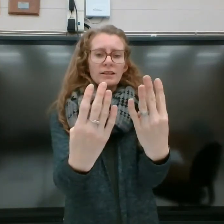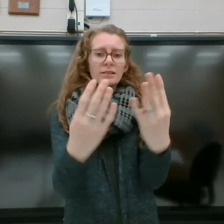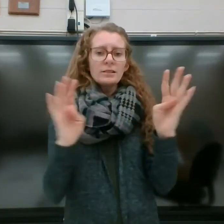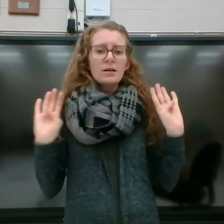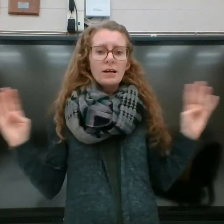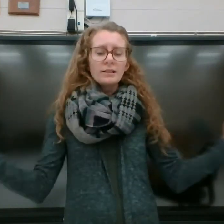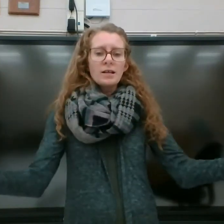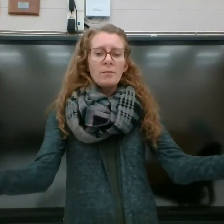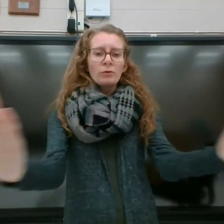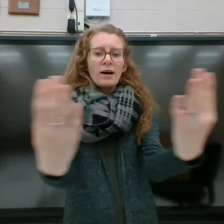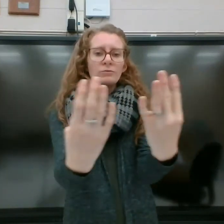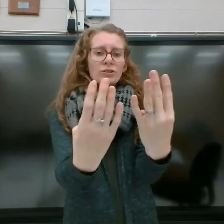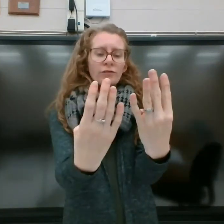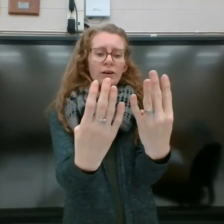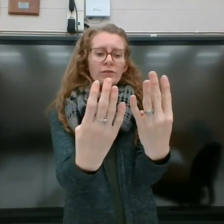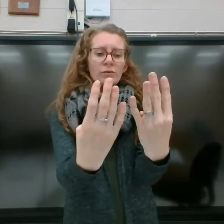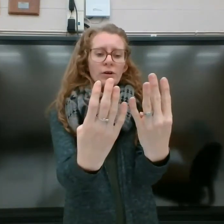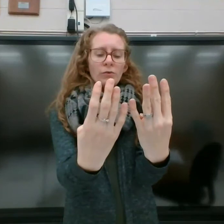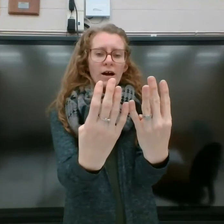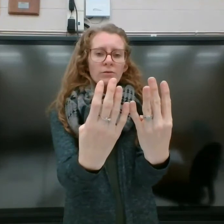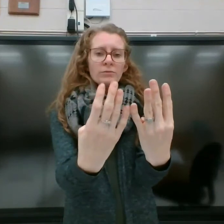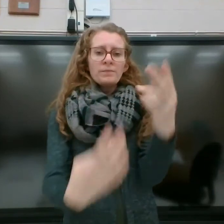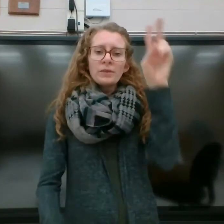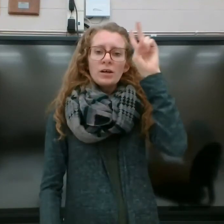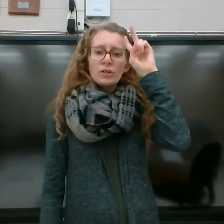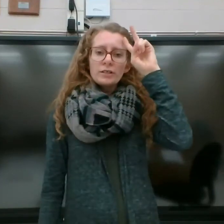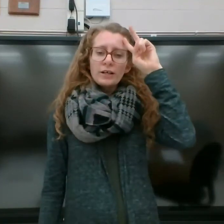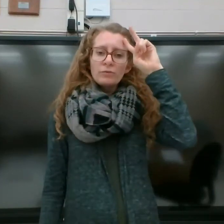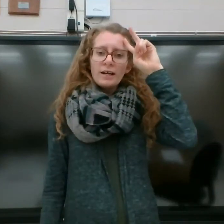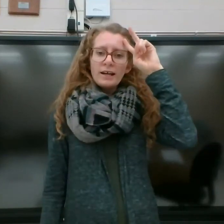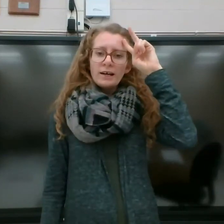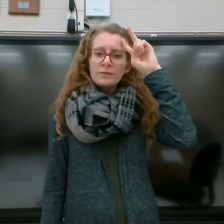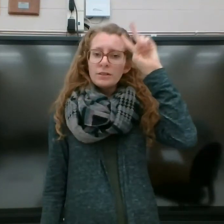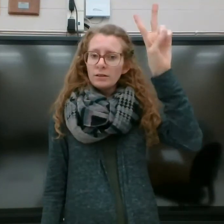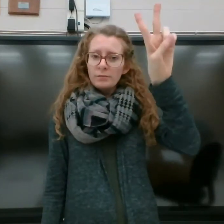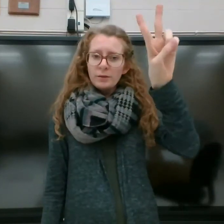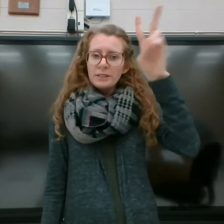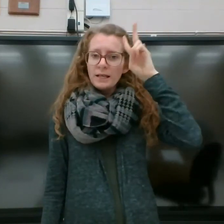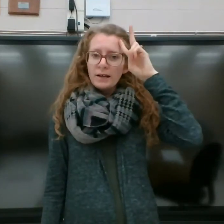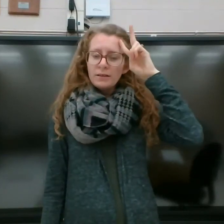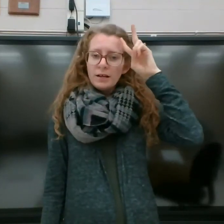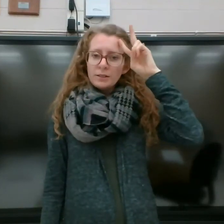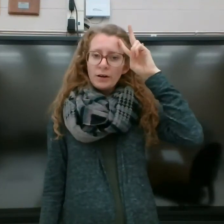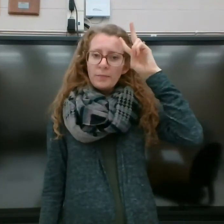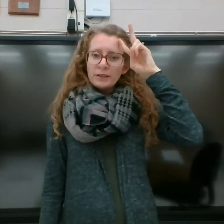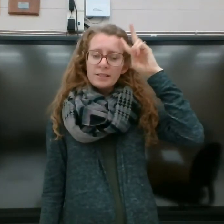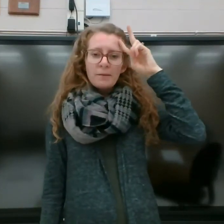this. Hands come around to the front of you. Round. You're going to take your right hand, make a peace sign, start up at the